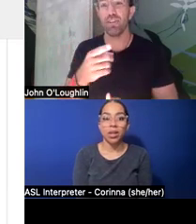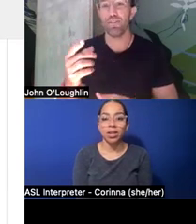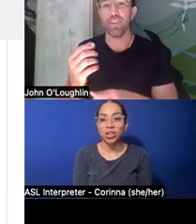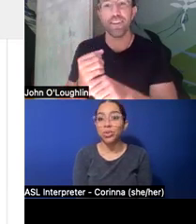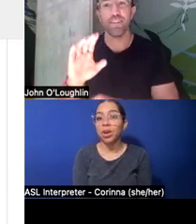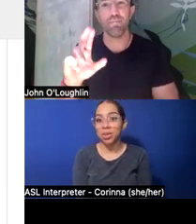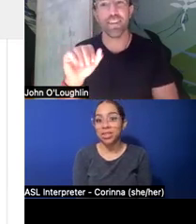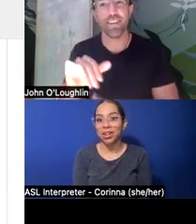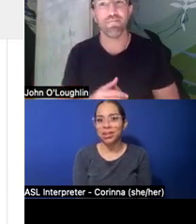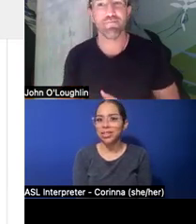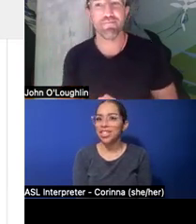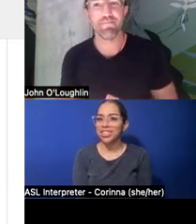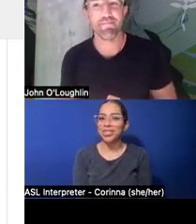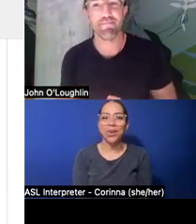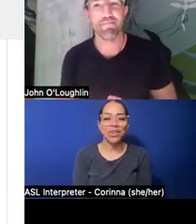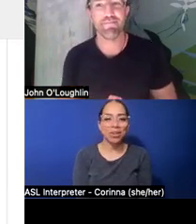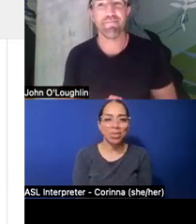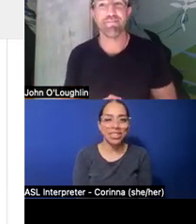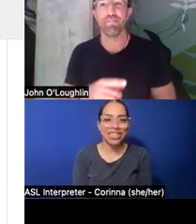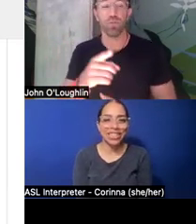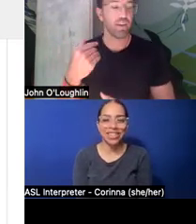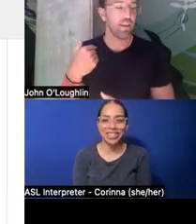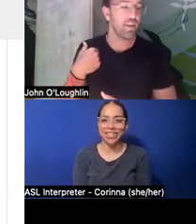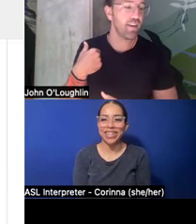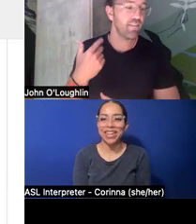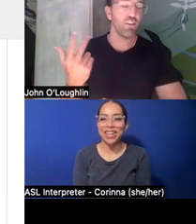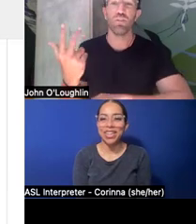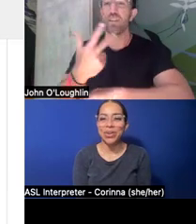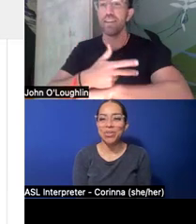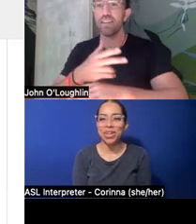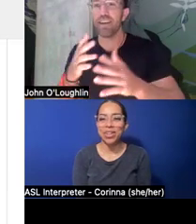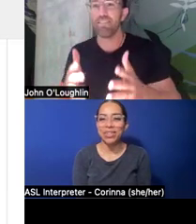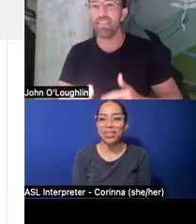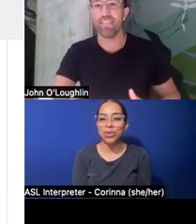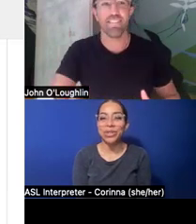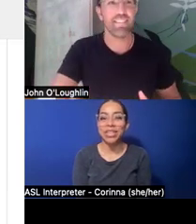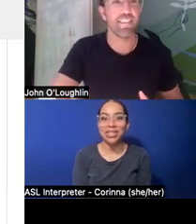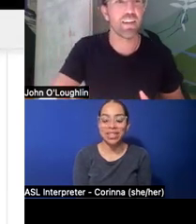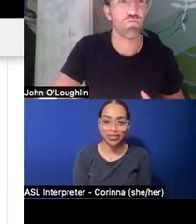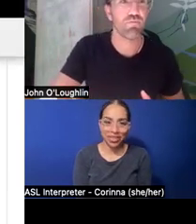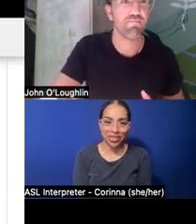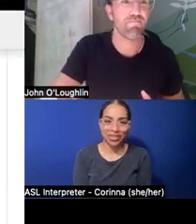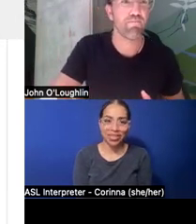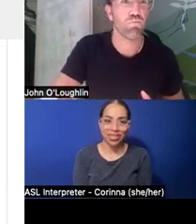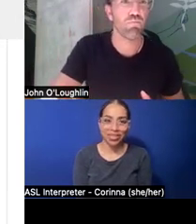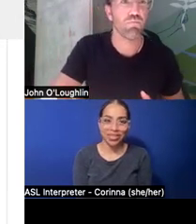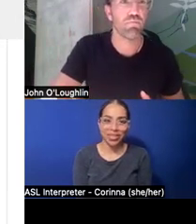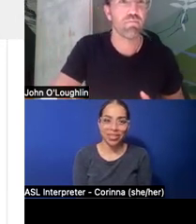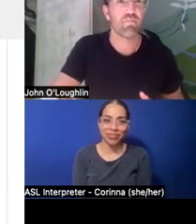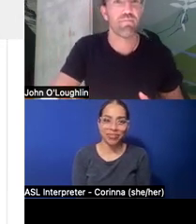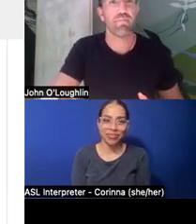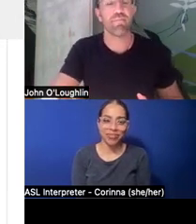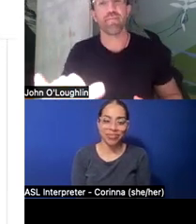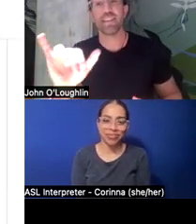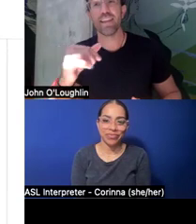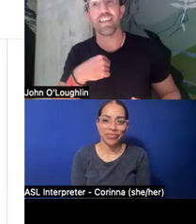And two comments there. I suggest you all get busy. You have what? Let's see, 3 days left.